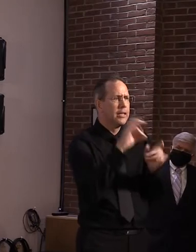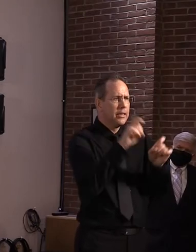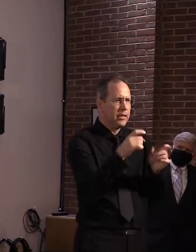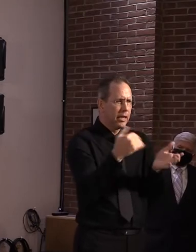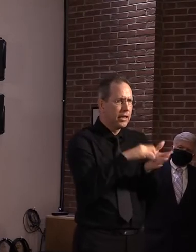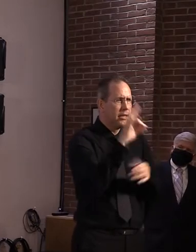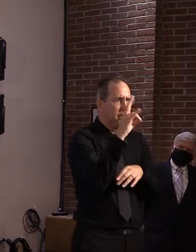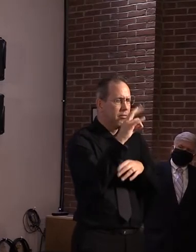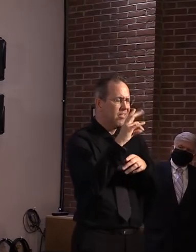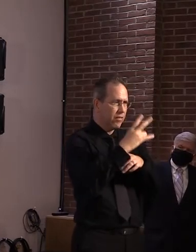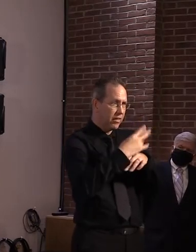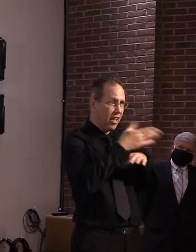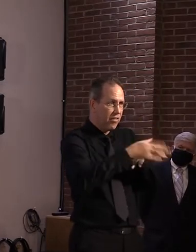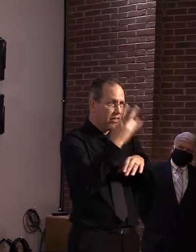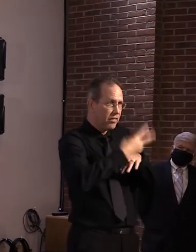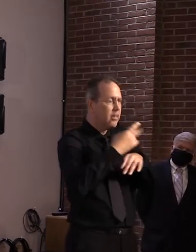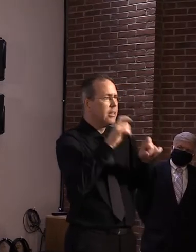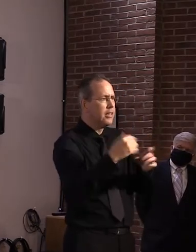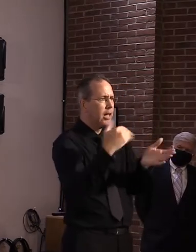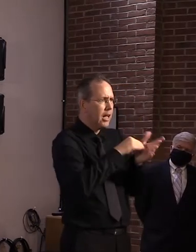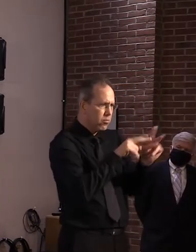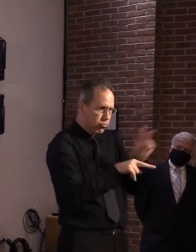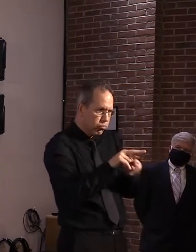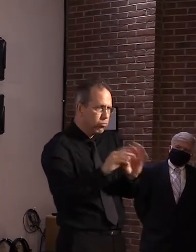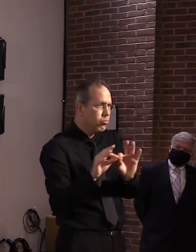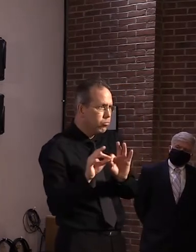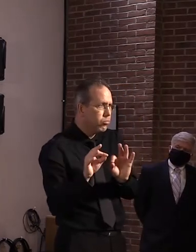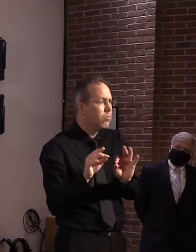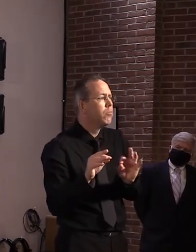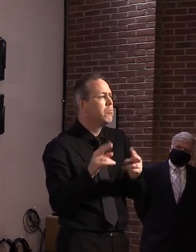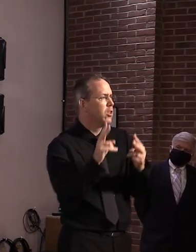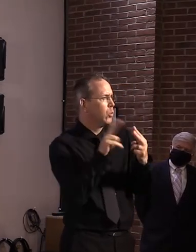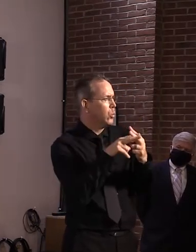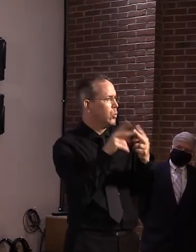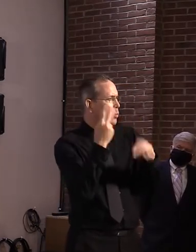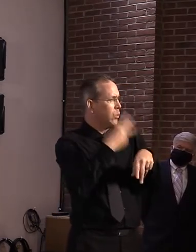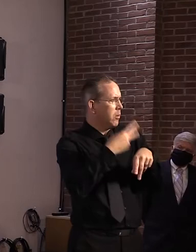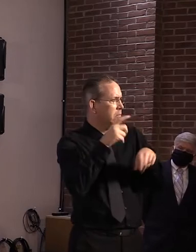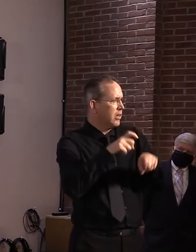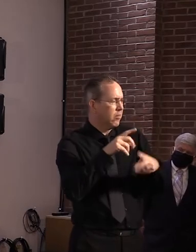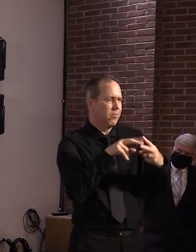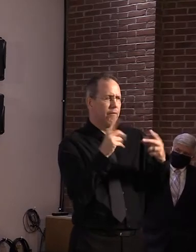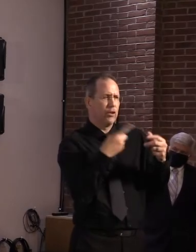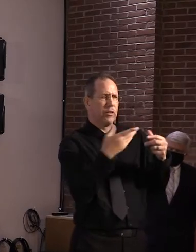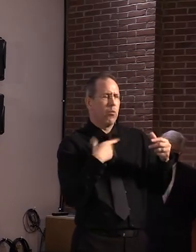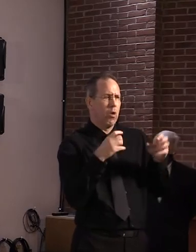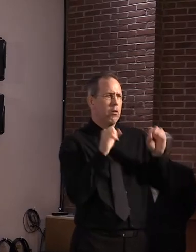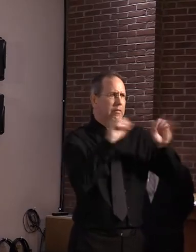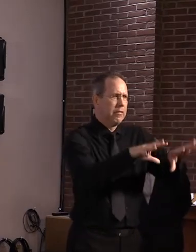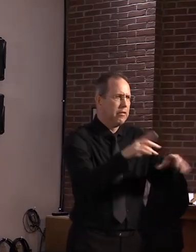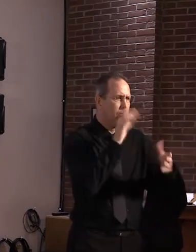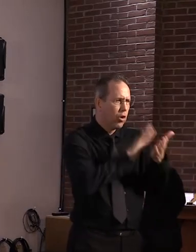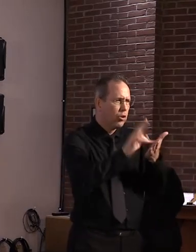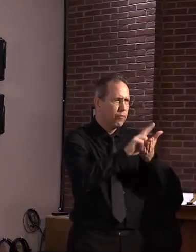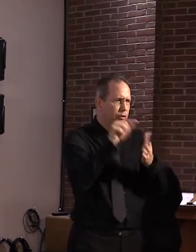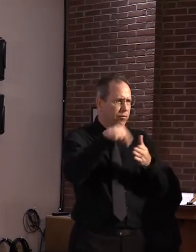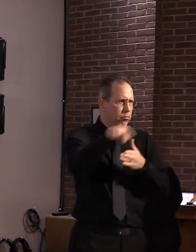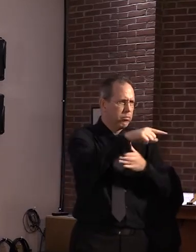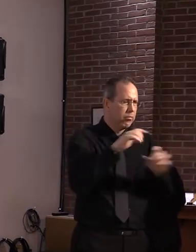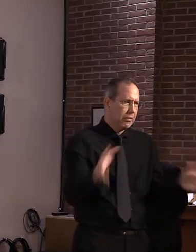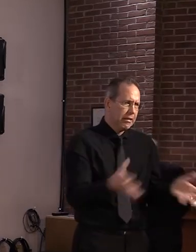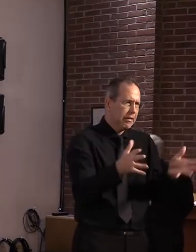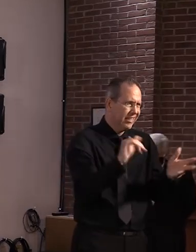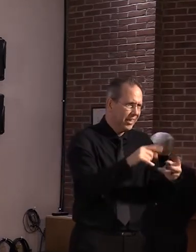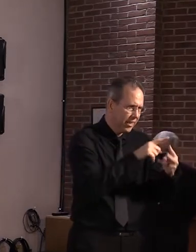their campus. If they perhaps are a very Vermont-centric college and there are very few out-of-state students, perhaps